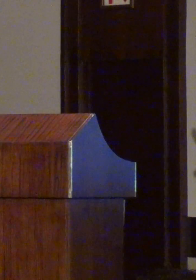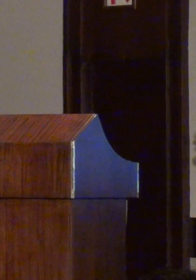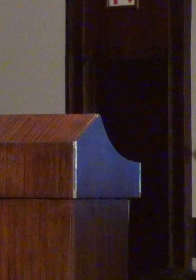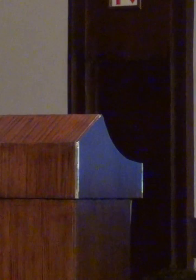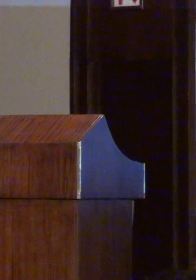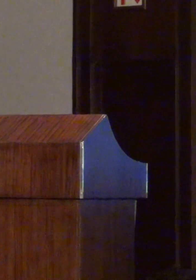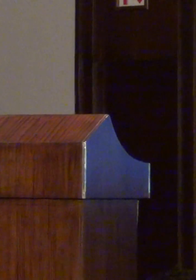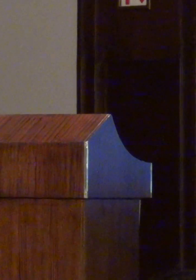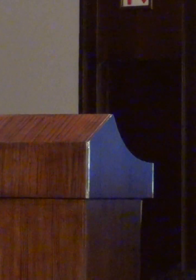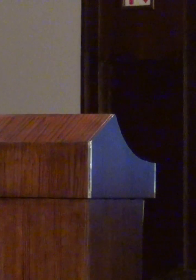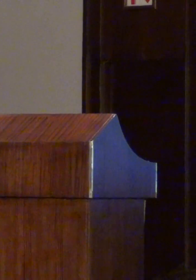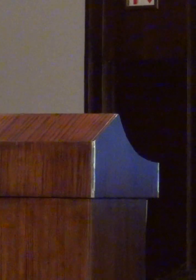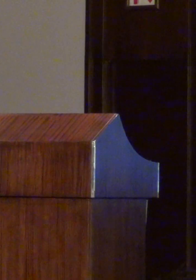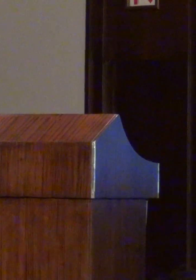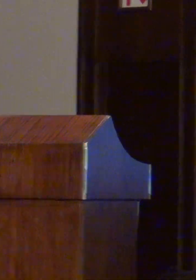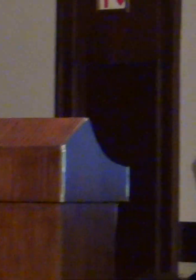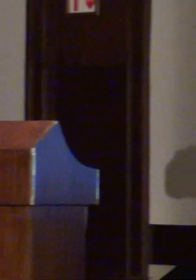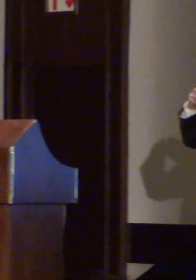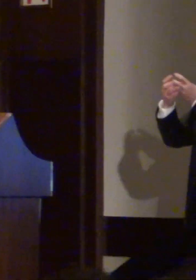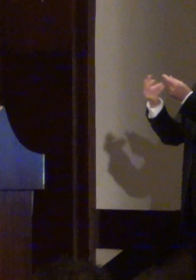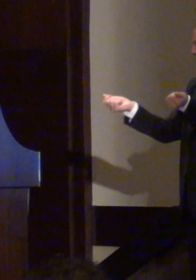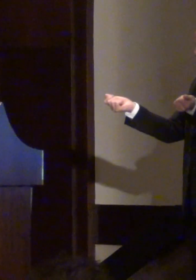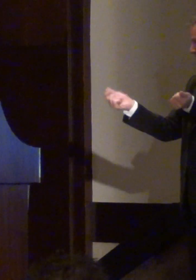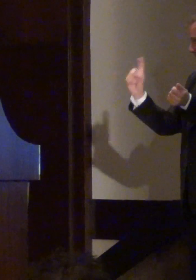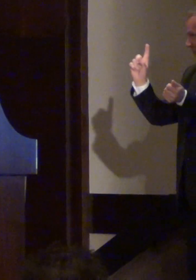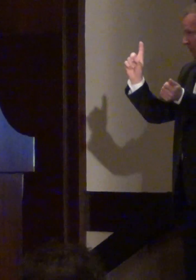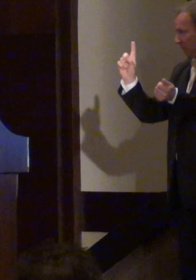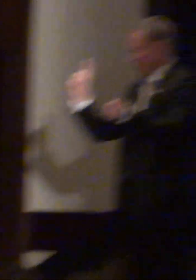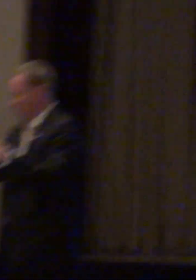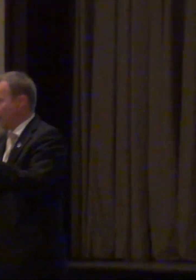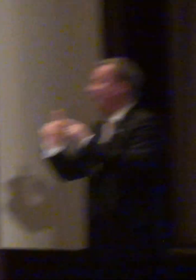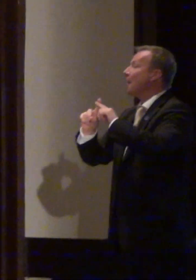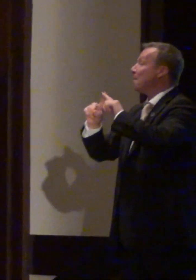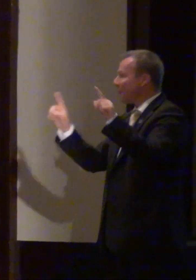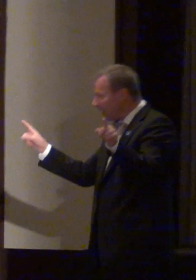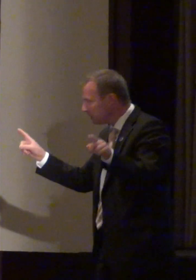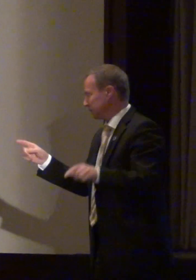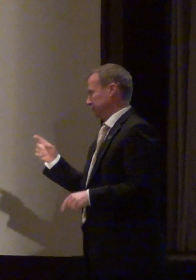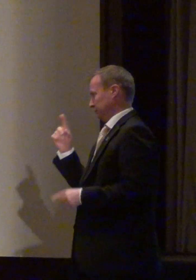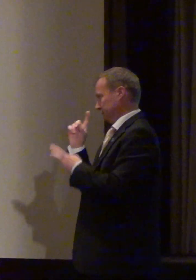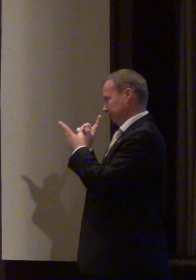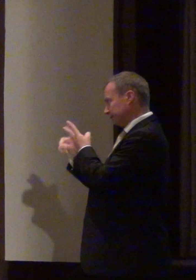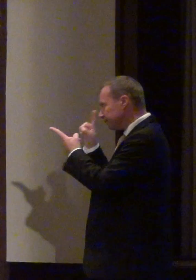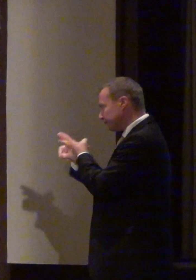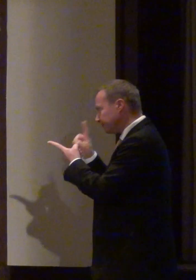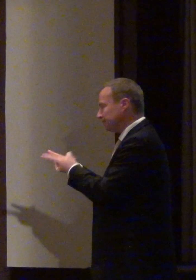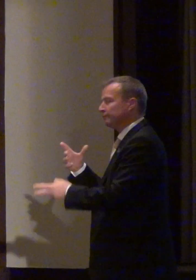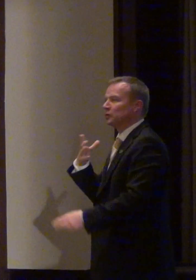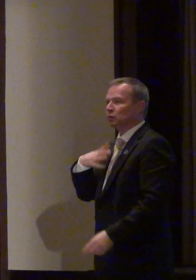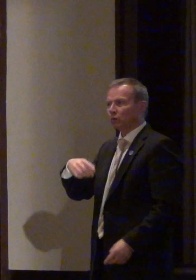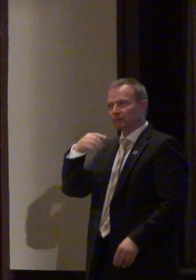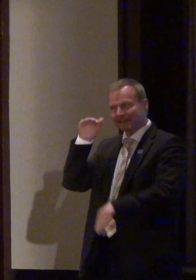made by Deb Russell. We need to work in close collaboration with many